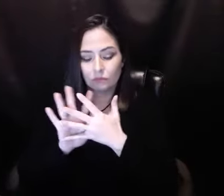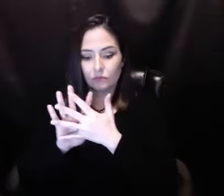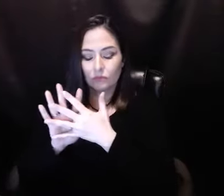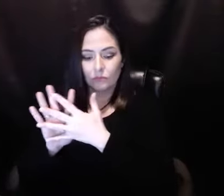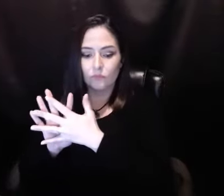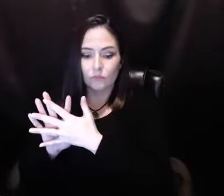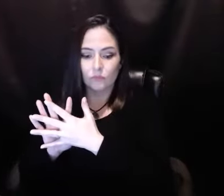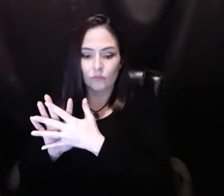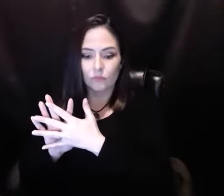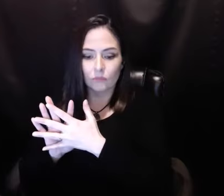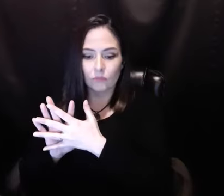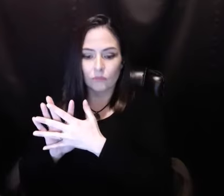that in the in there,